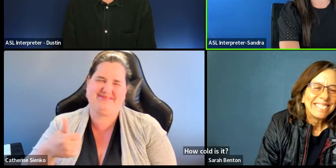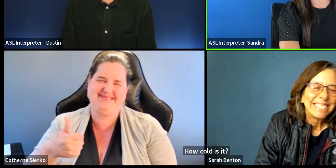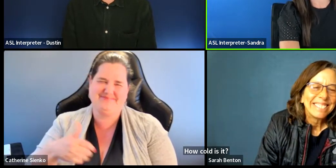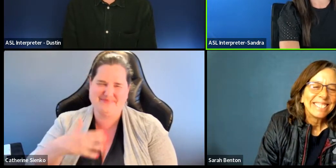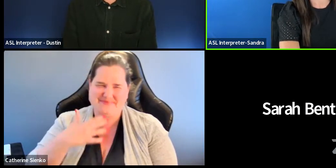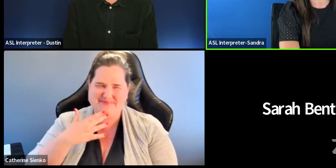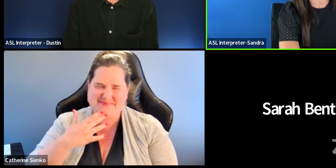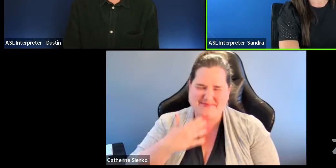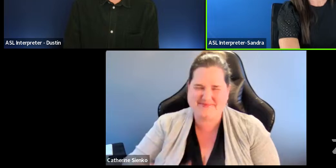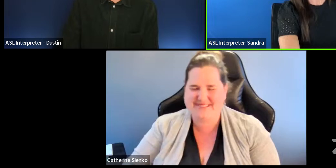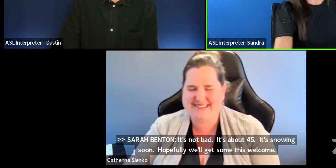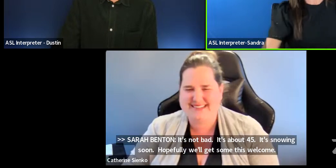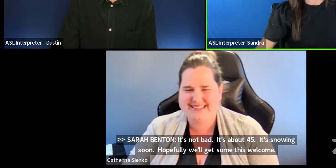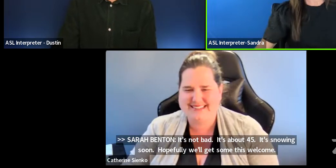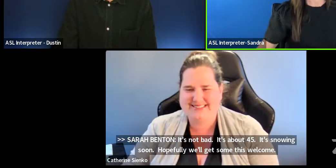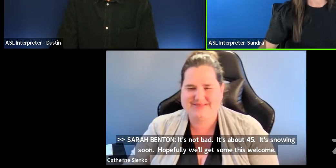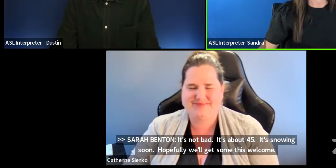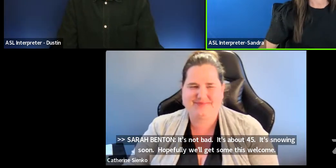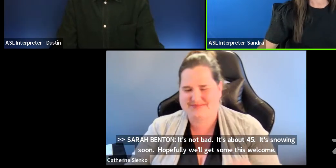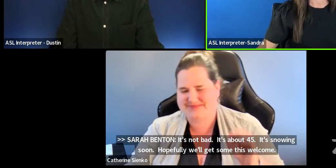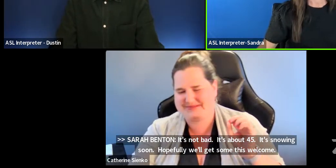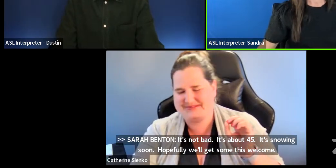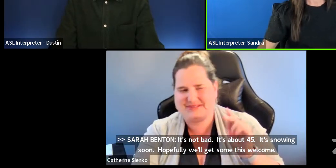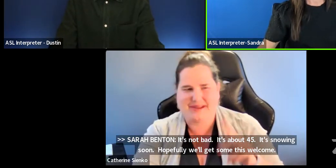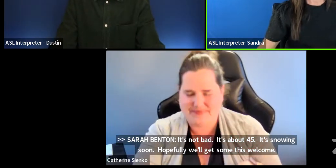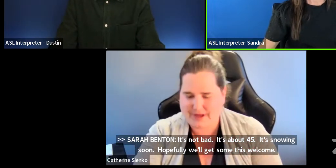I just got home from work, so.